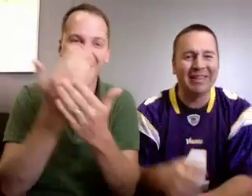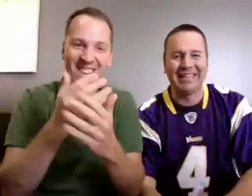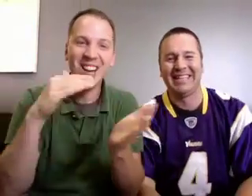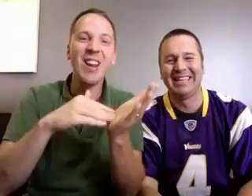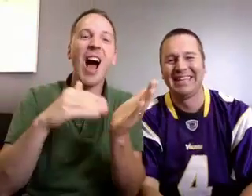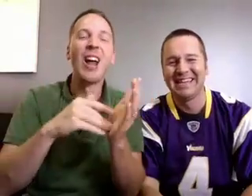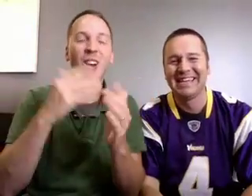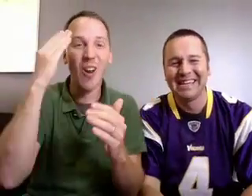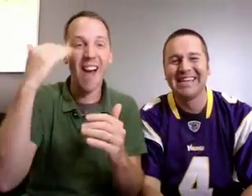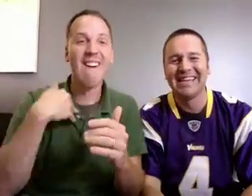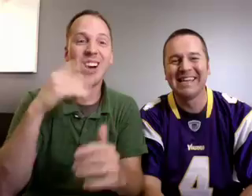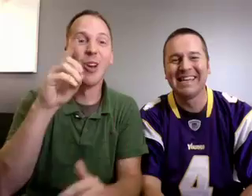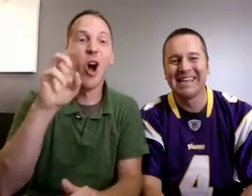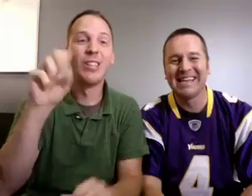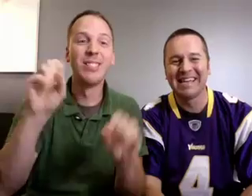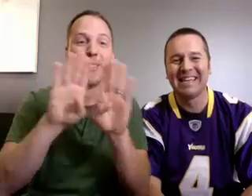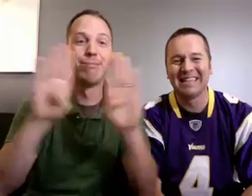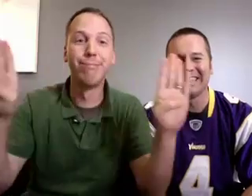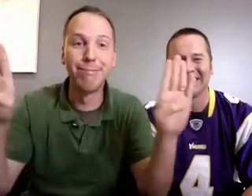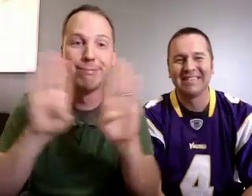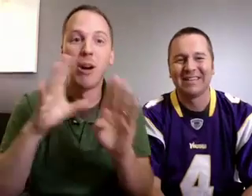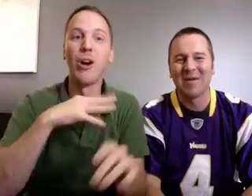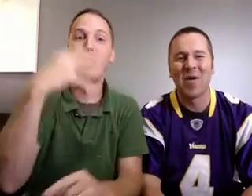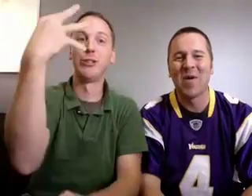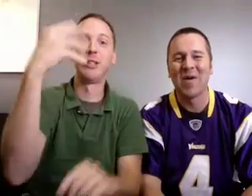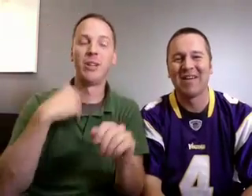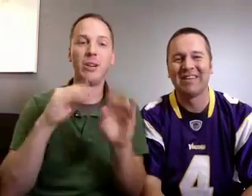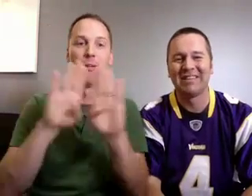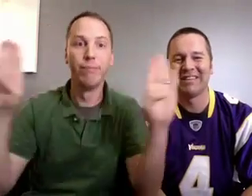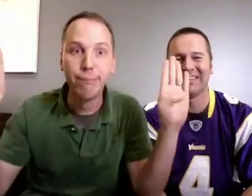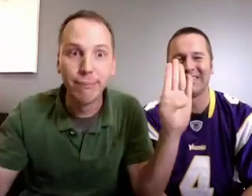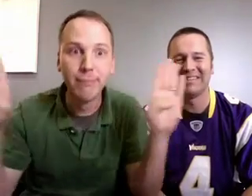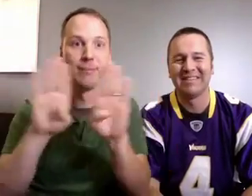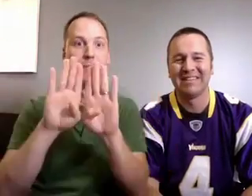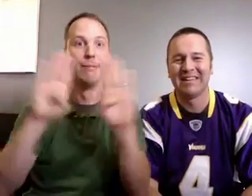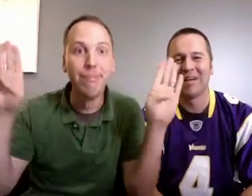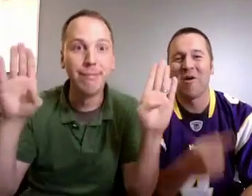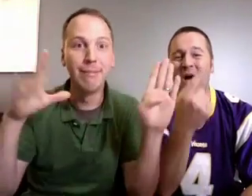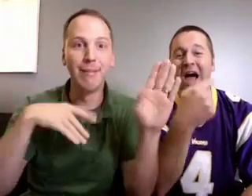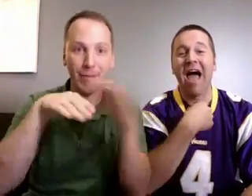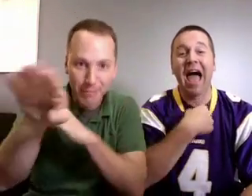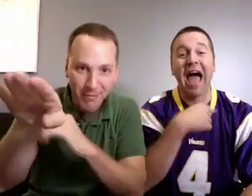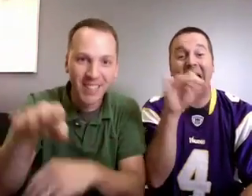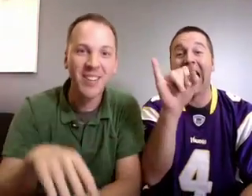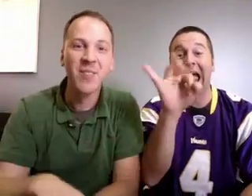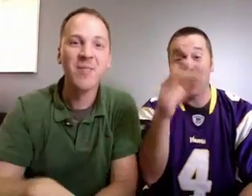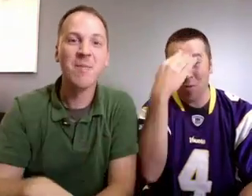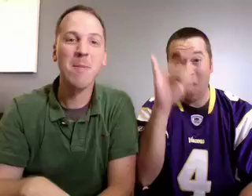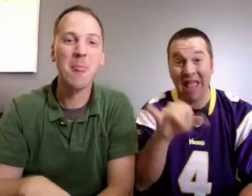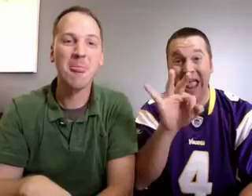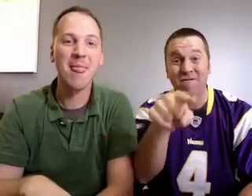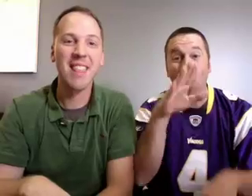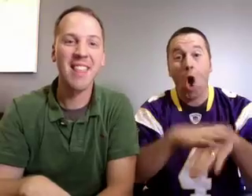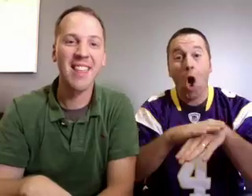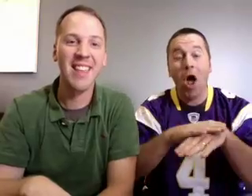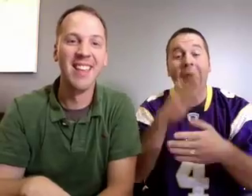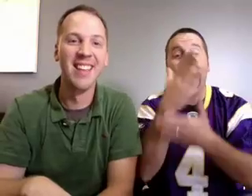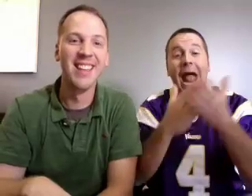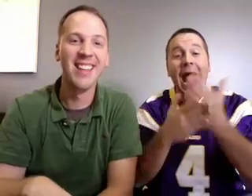man. You're crazy. Okay, we got to the doctor. That they have those automatic door sensors. We thought it was so cool. You know that if you crawl